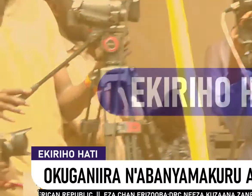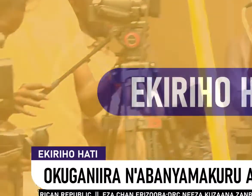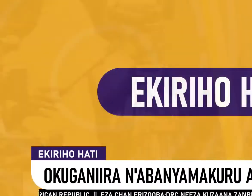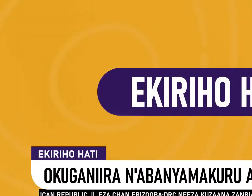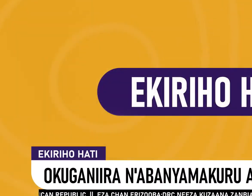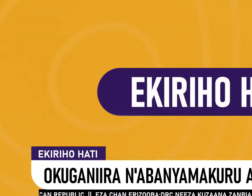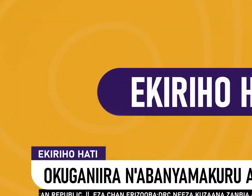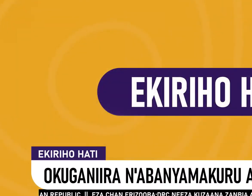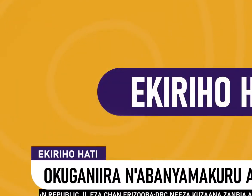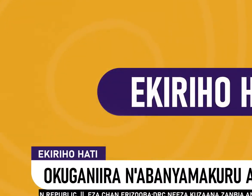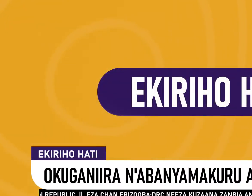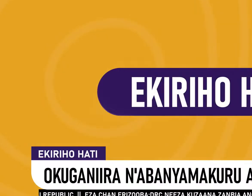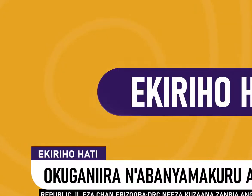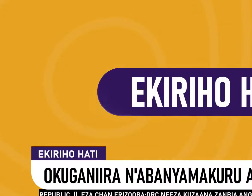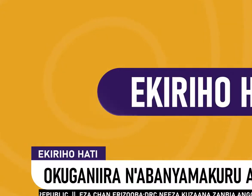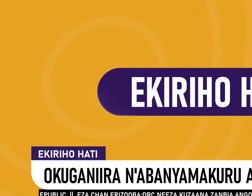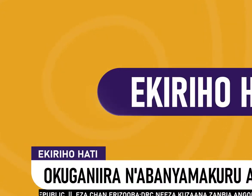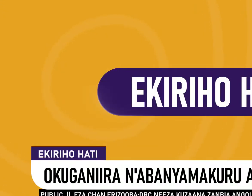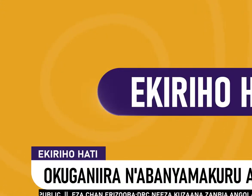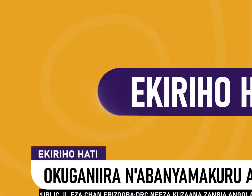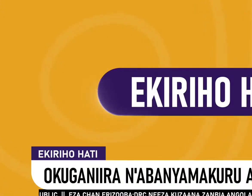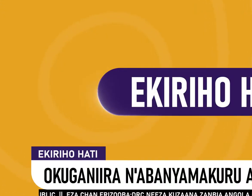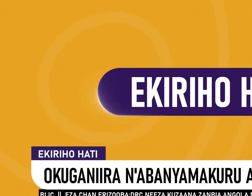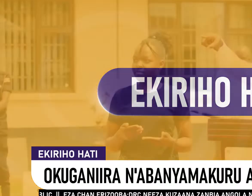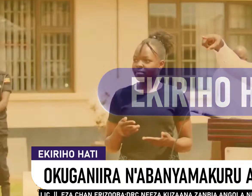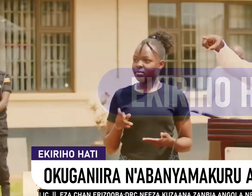Richard. After Richard,